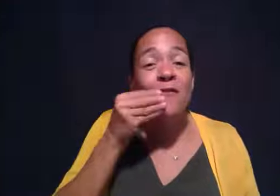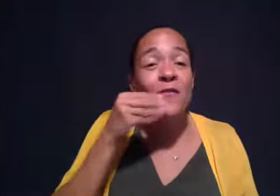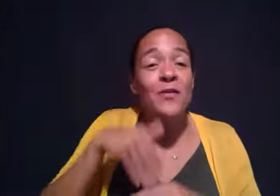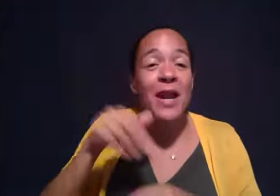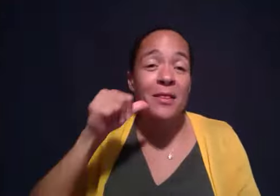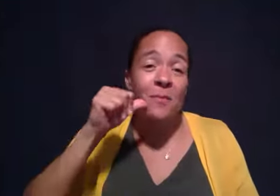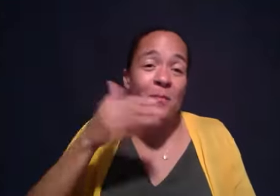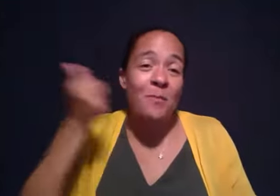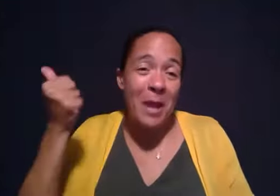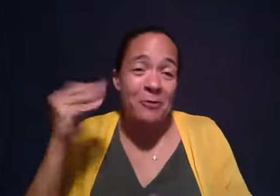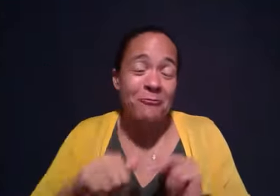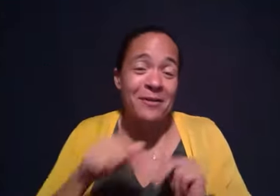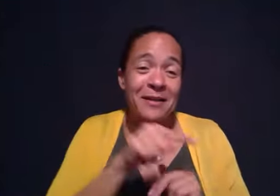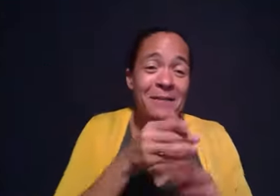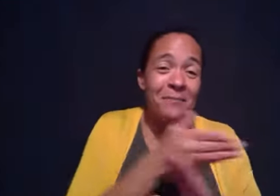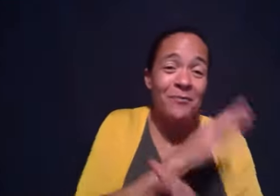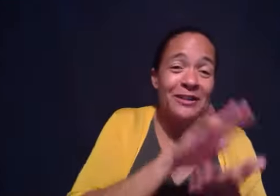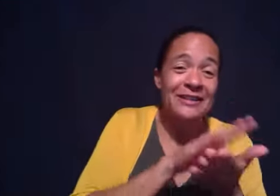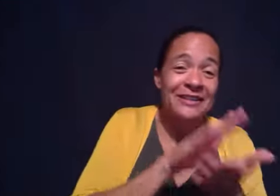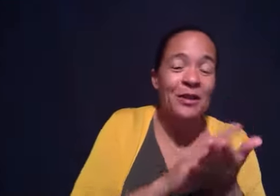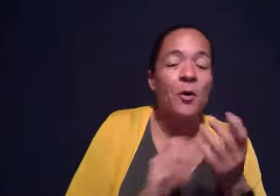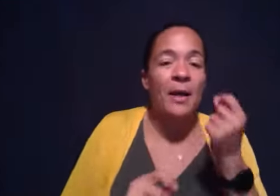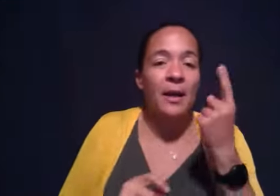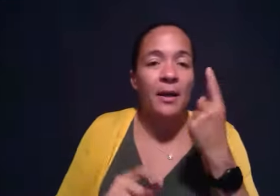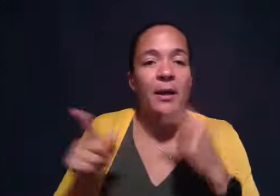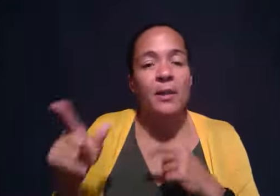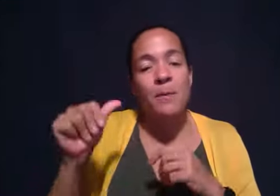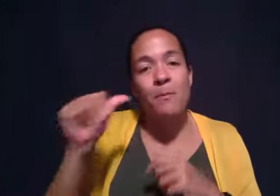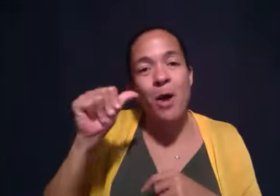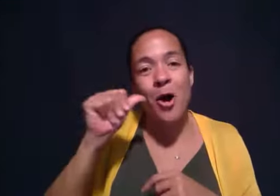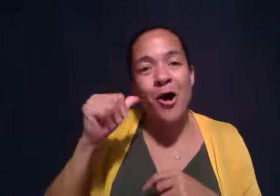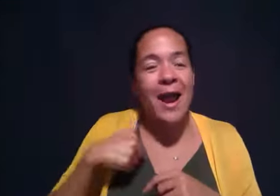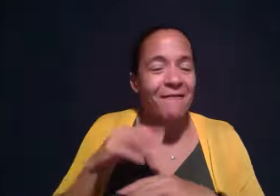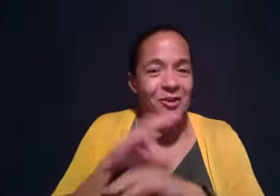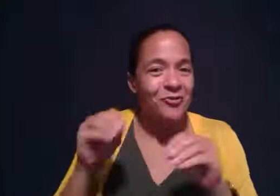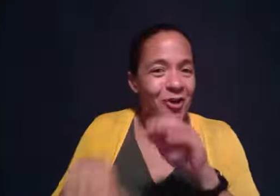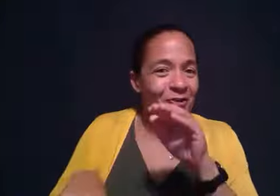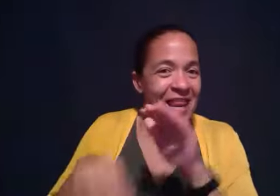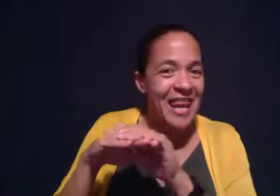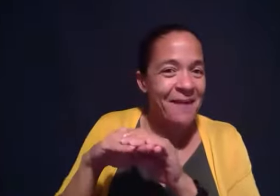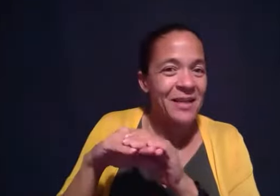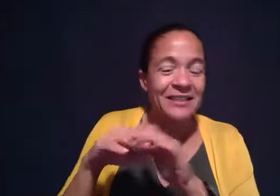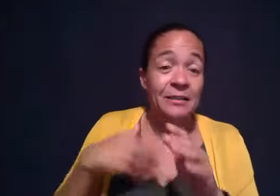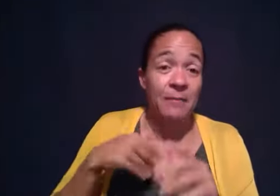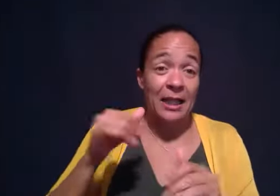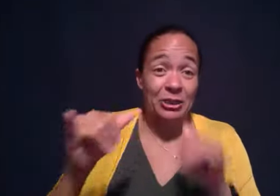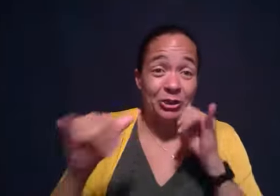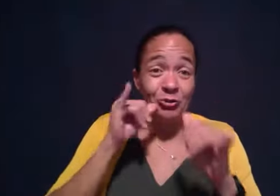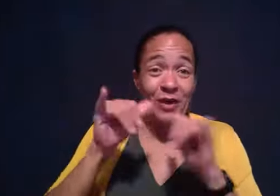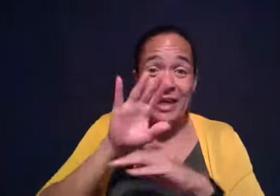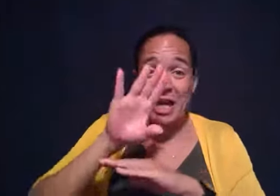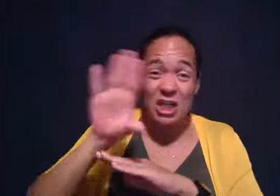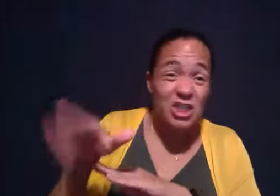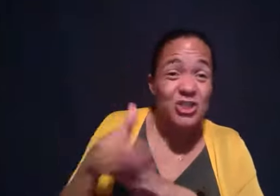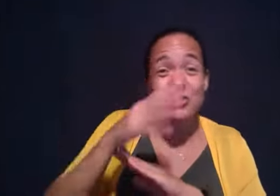But because the bar had no limits, you know, I was drinking kind of round the clock. When that would start to kind of close in